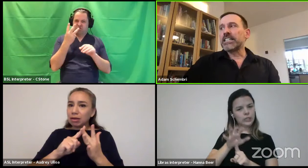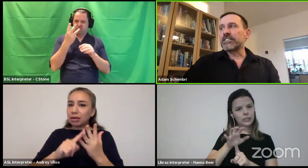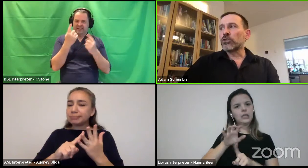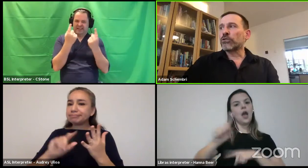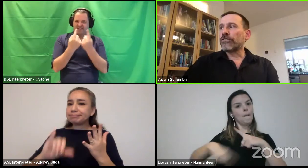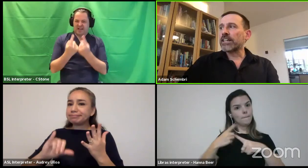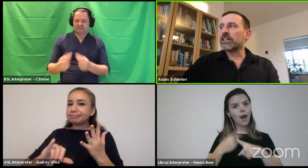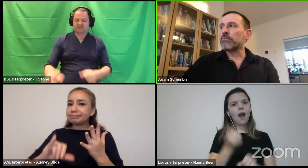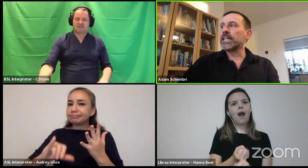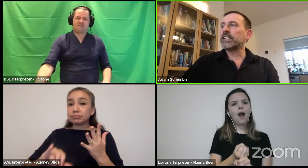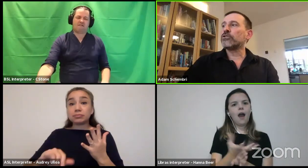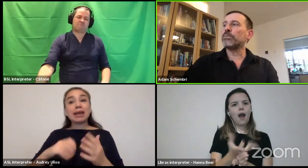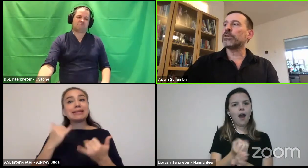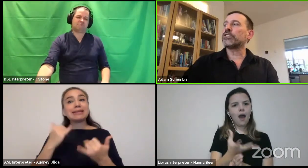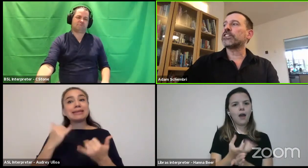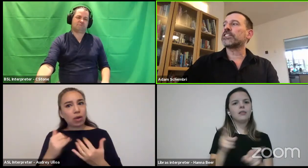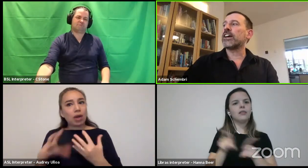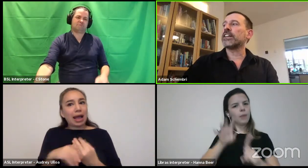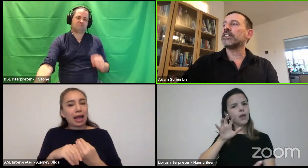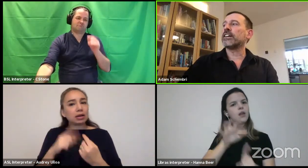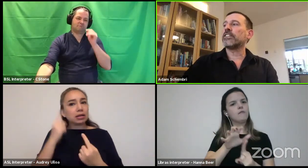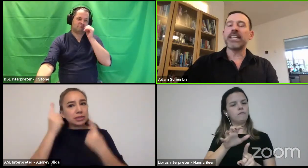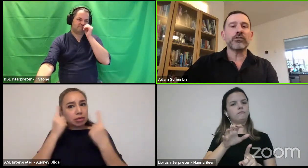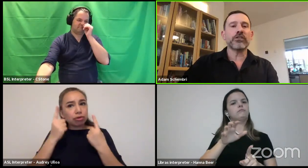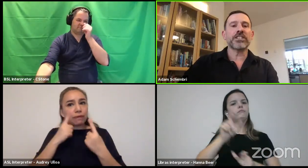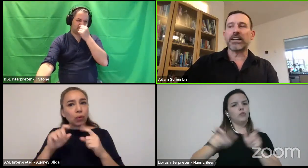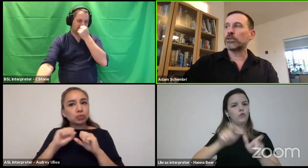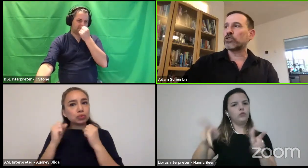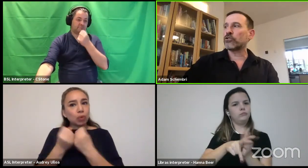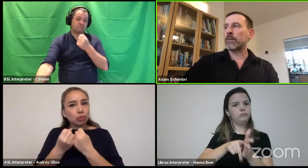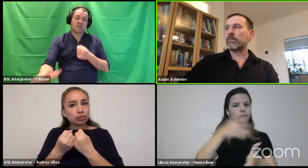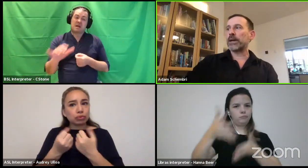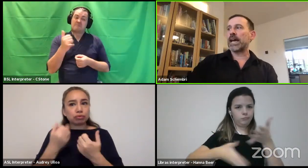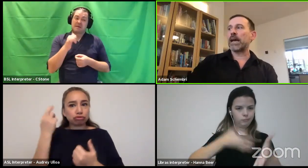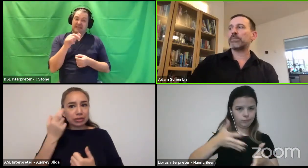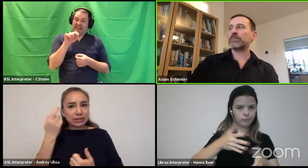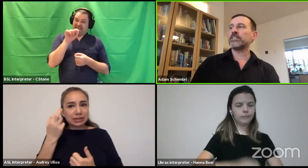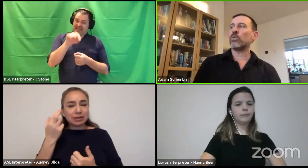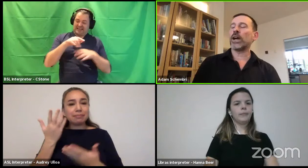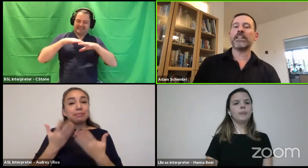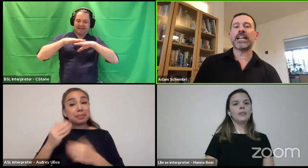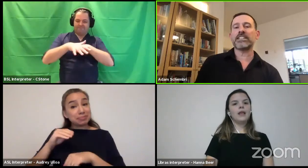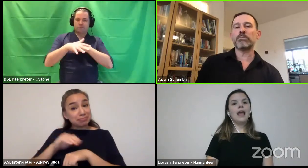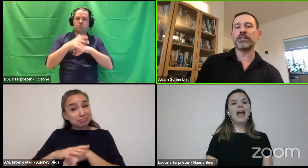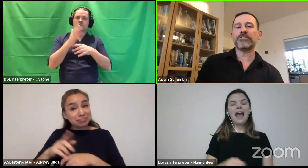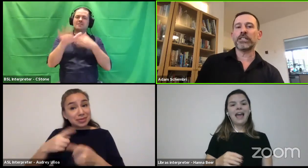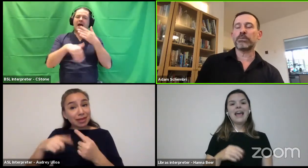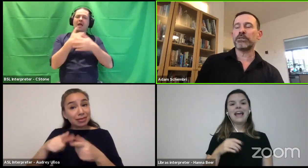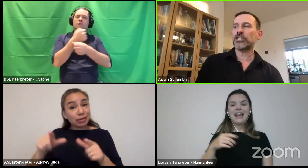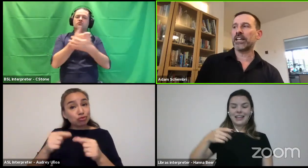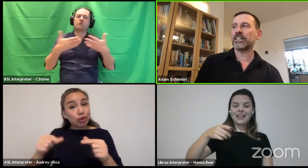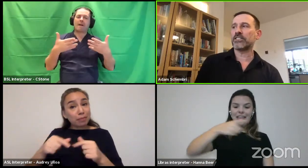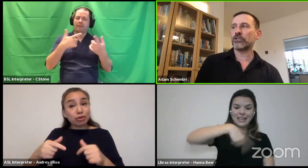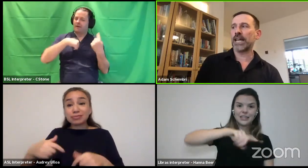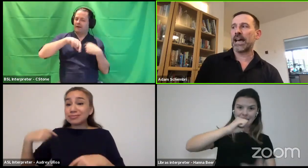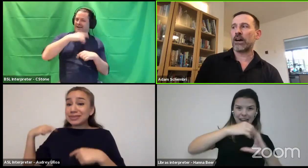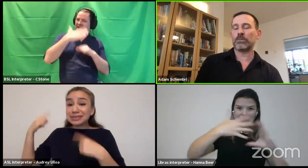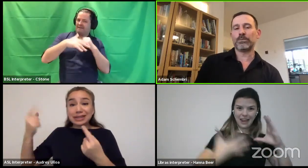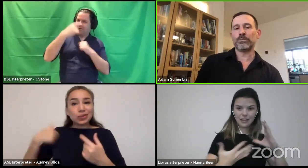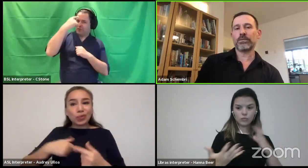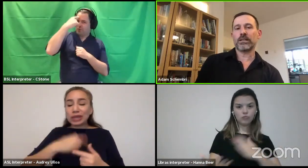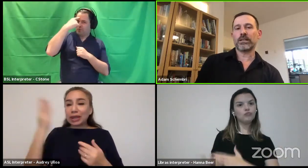key social factor may contribute to the nature of sign language grammar, perhaps in a way that hasn't been fully appreciated until